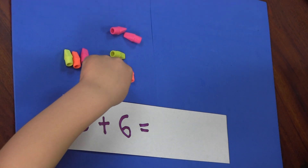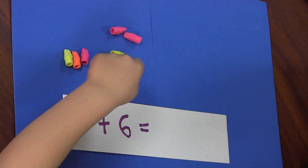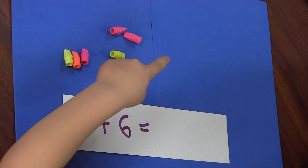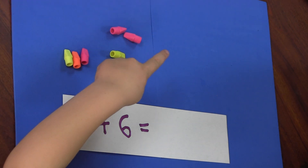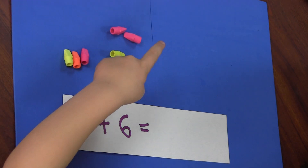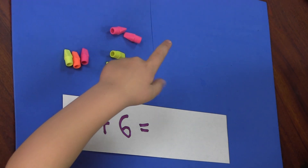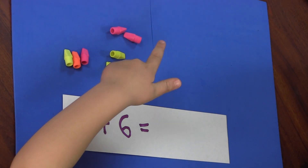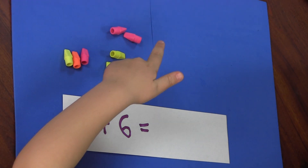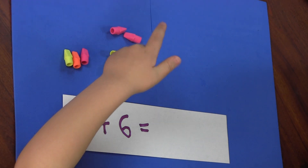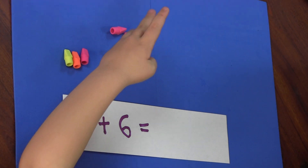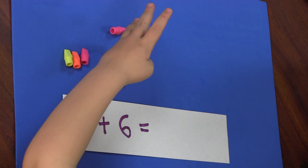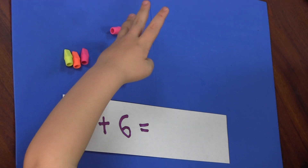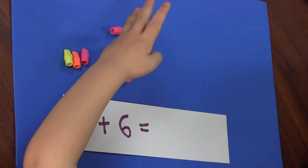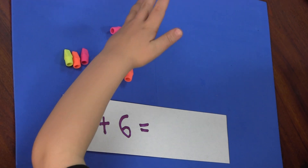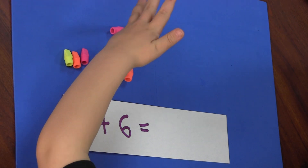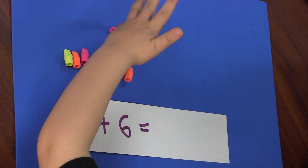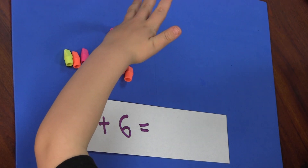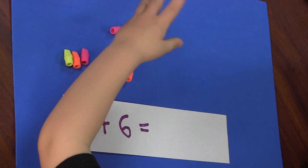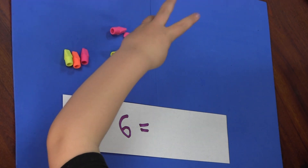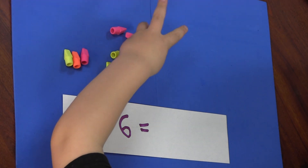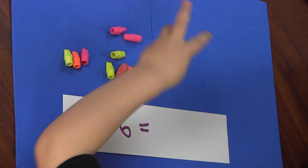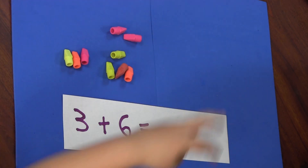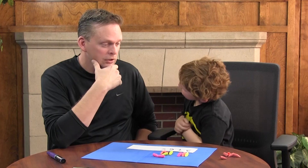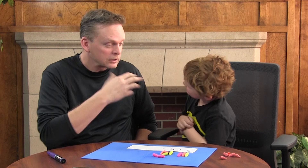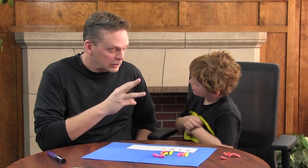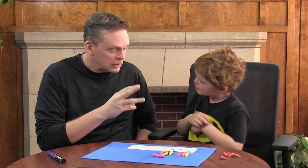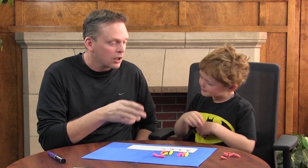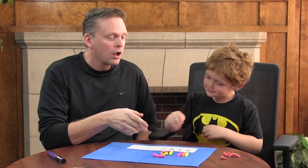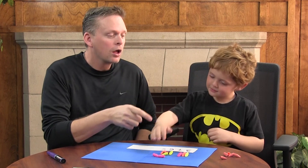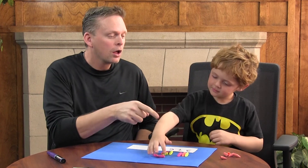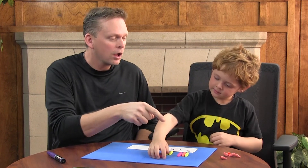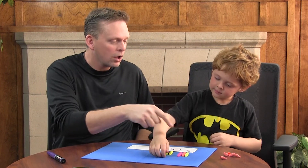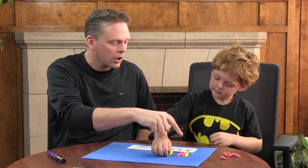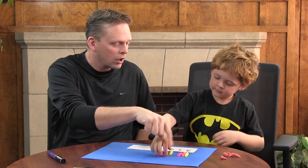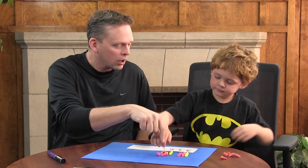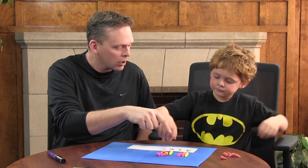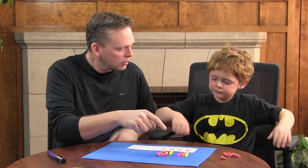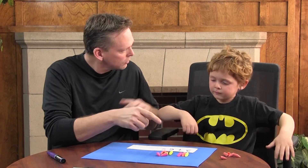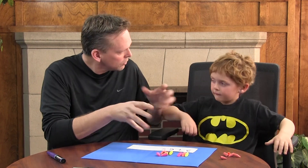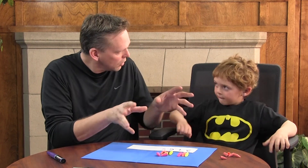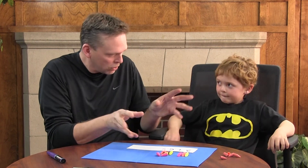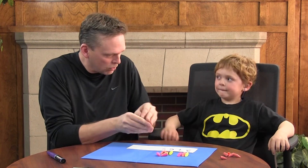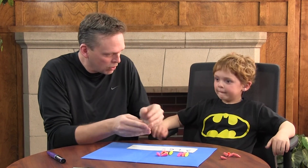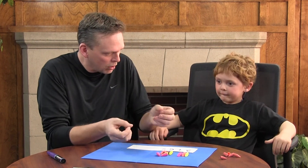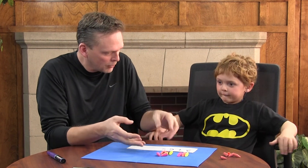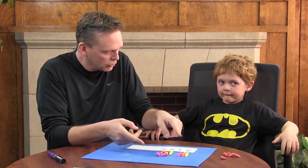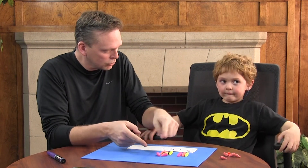One, two, three, four, five, six. Write six. Now let's put them all together.